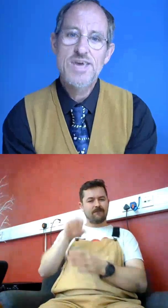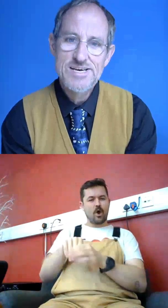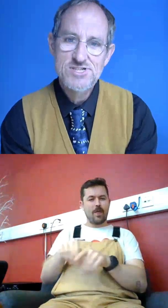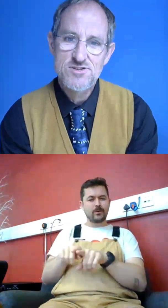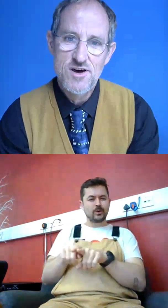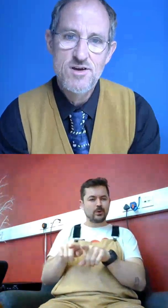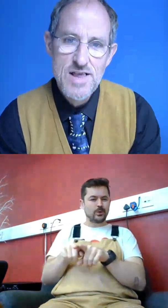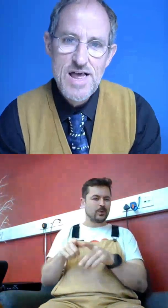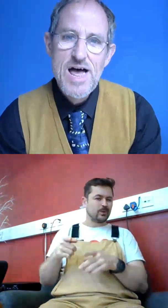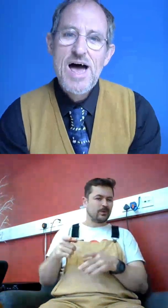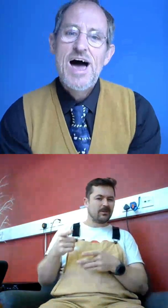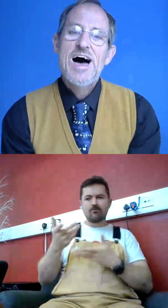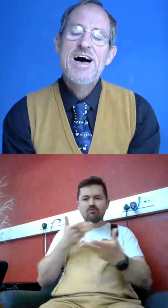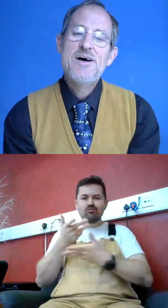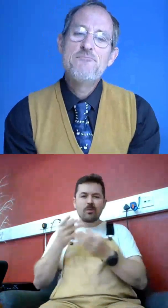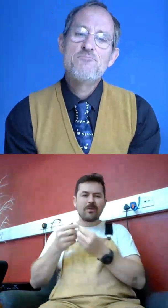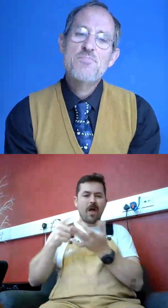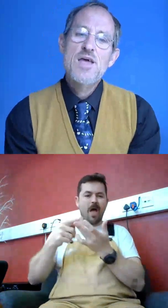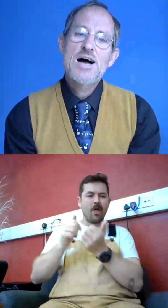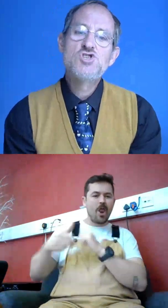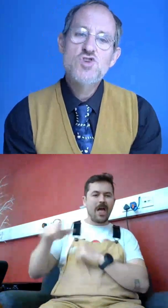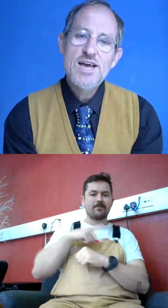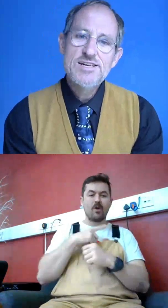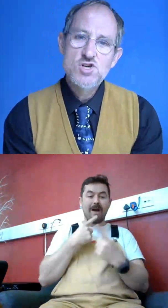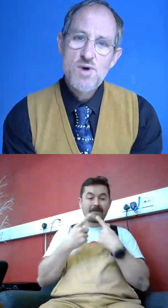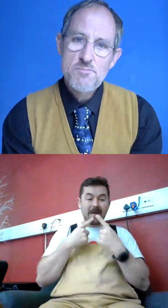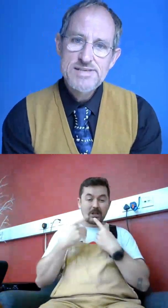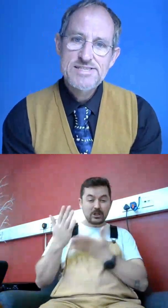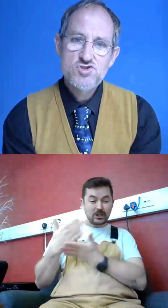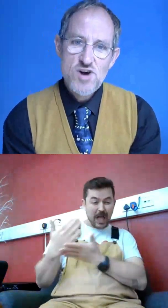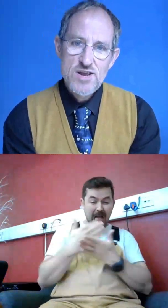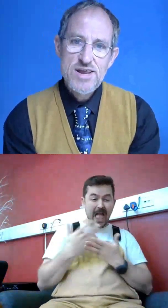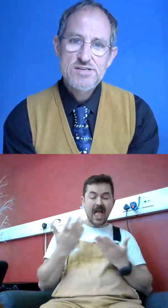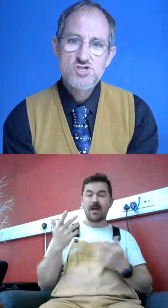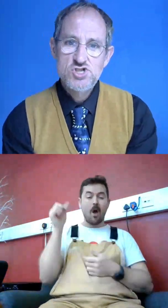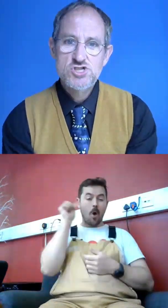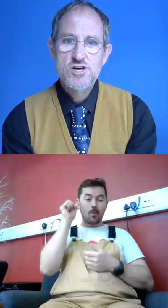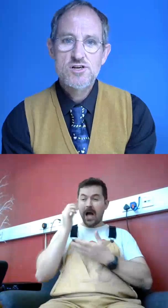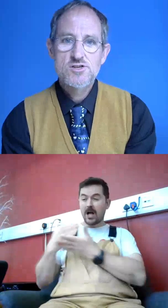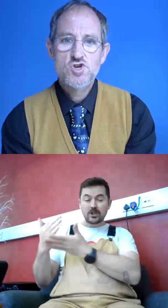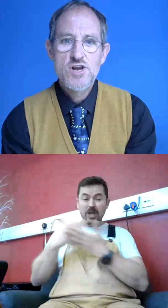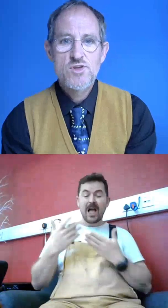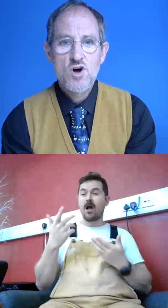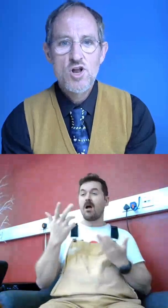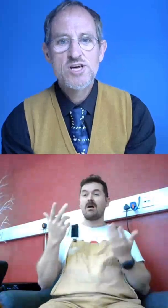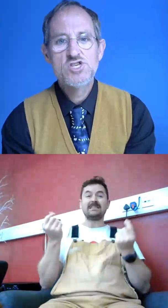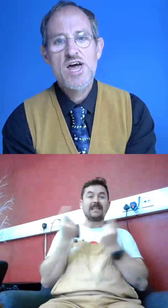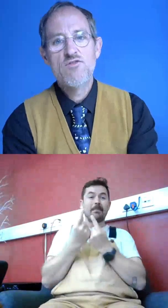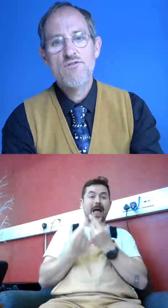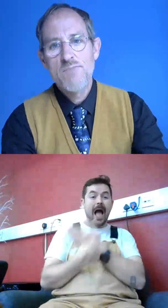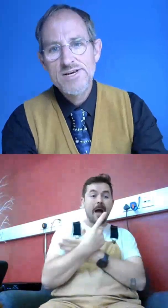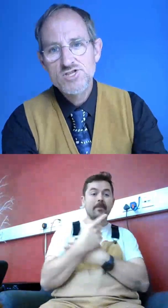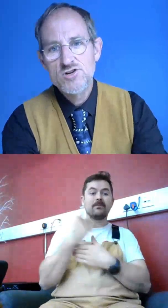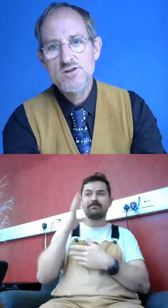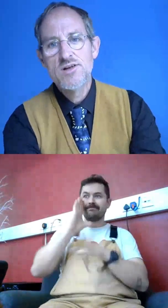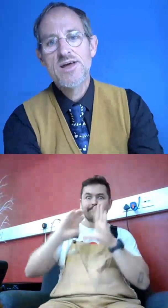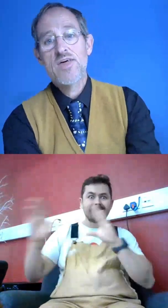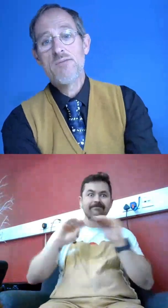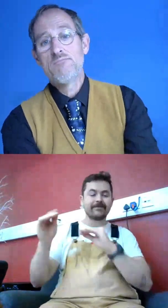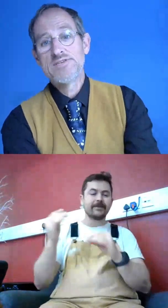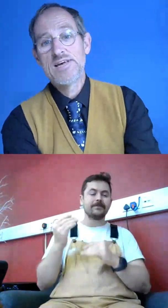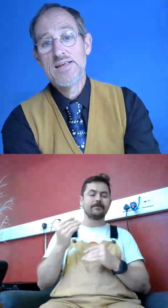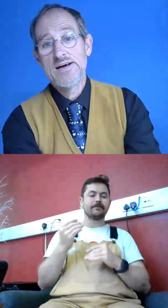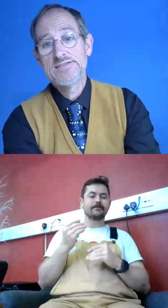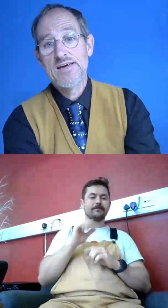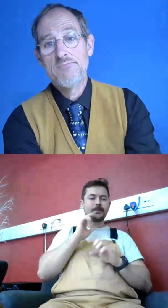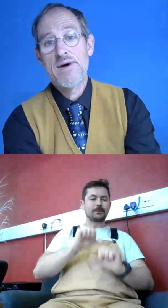no communication there. I try and do my best. I try and join in with colleagues, share information, now